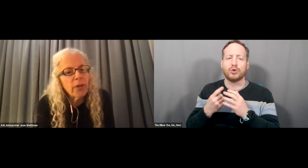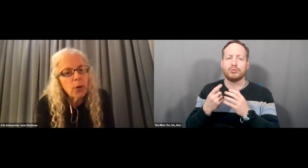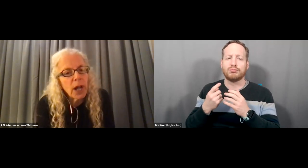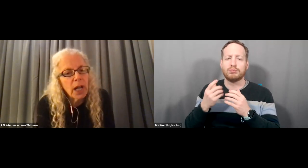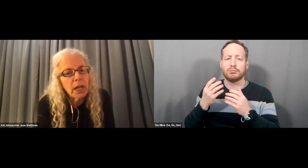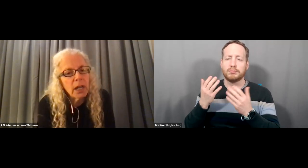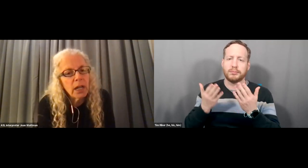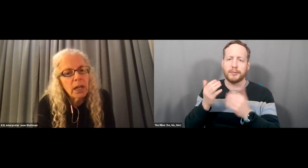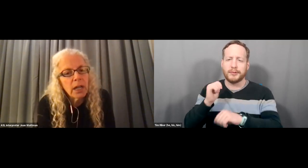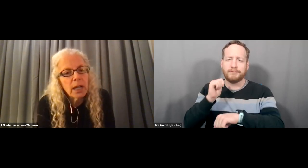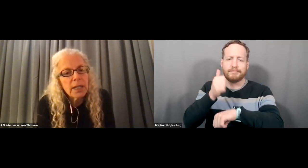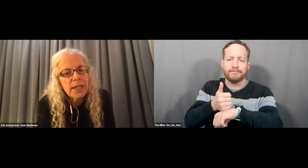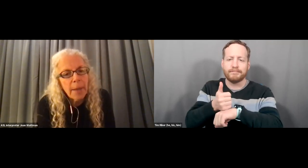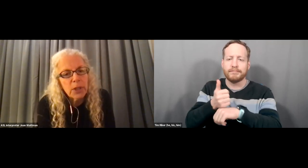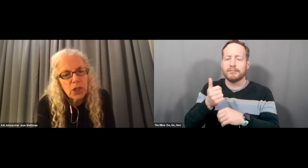forward on establishing